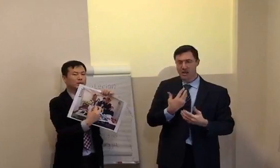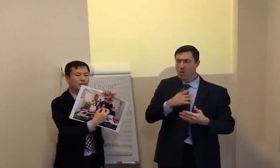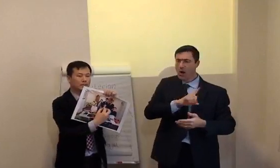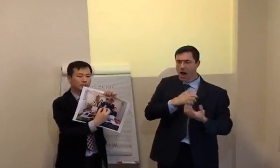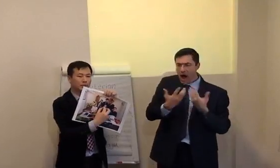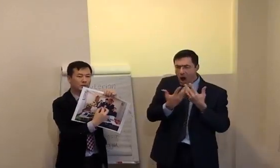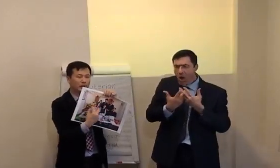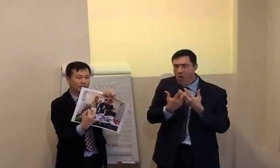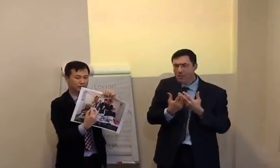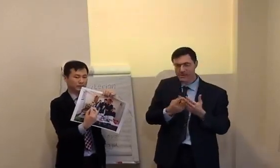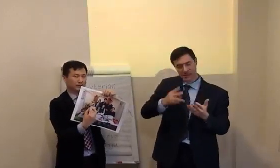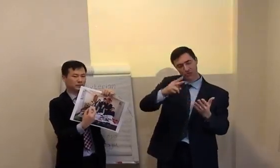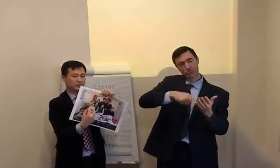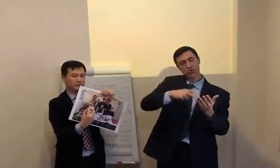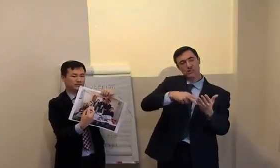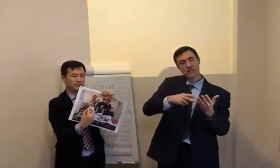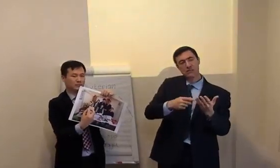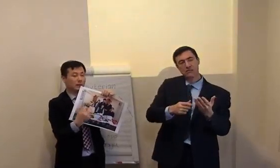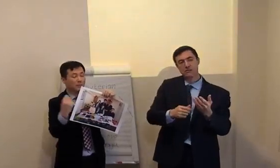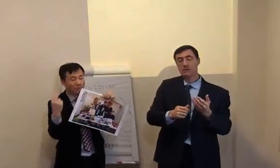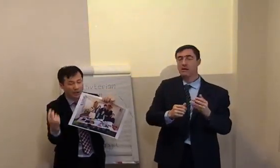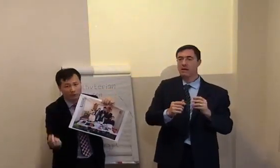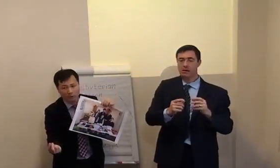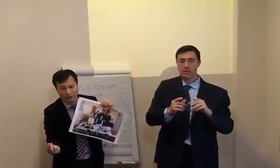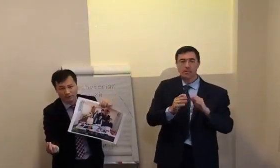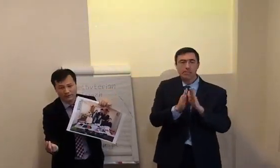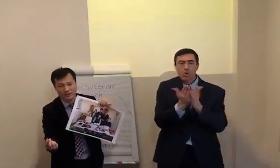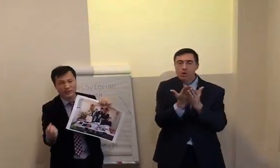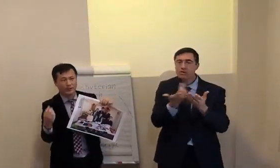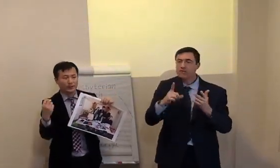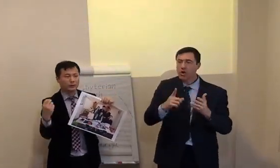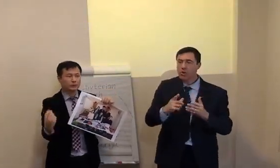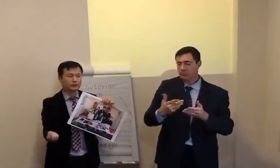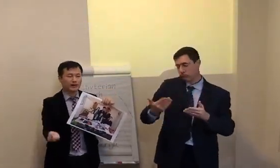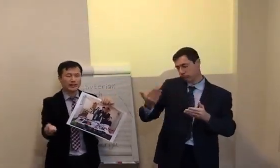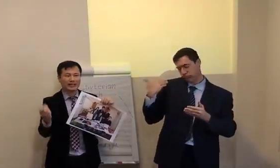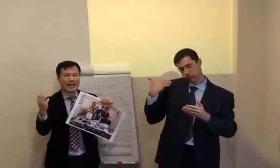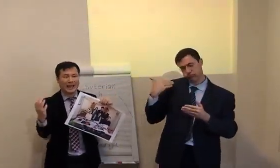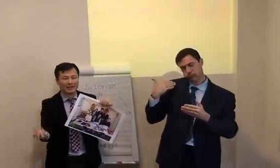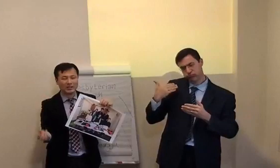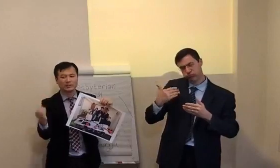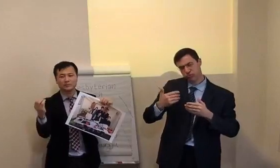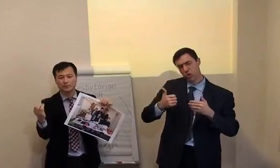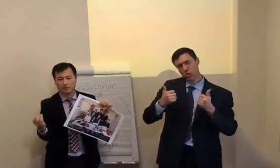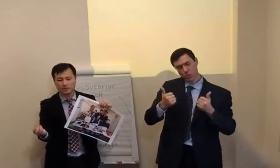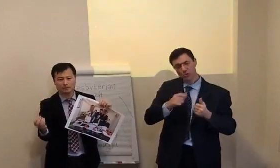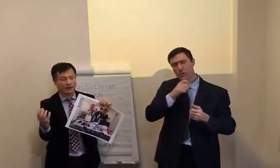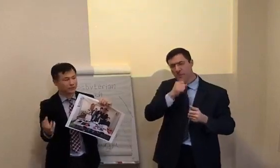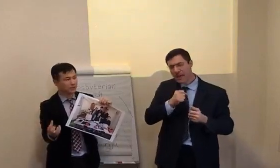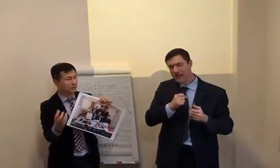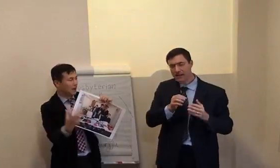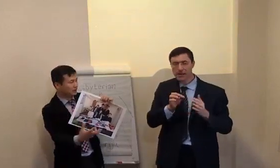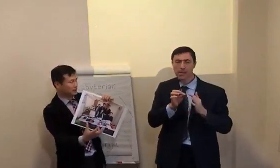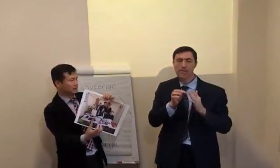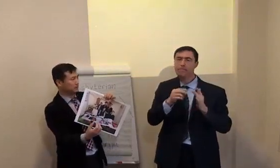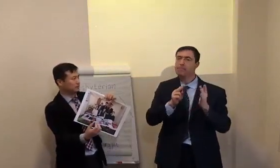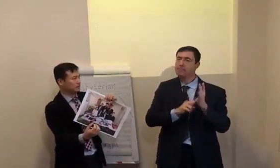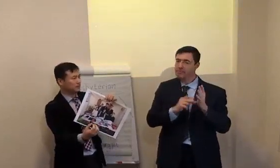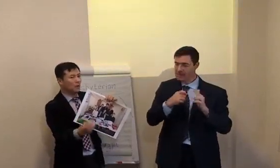became Reformed Baptist. The problem was he couldn't find any Reformed Baptist pastor.